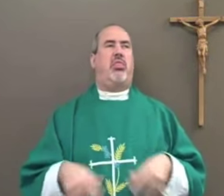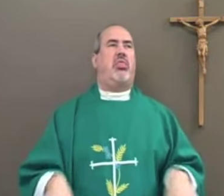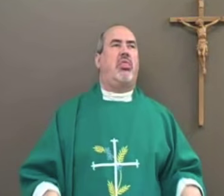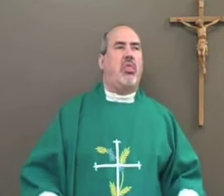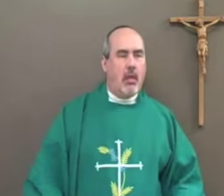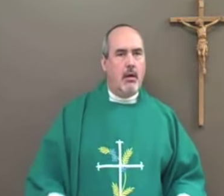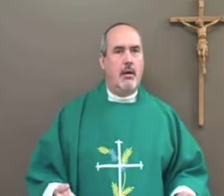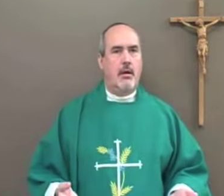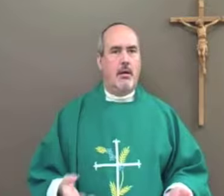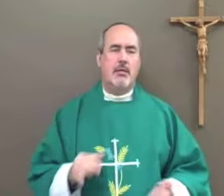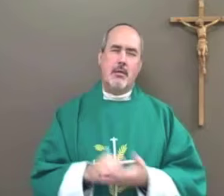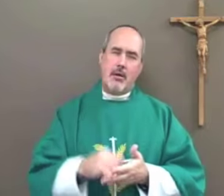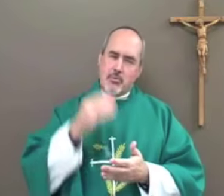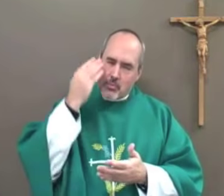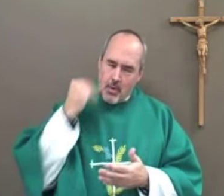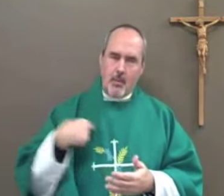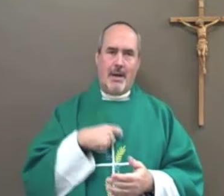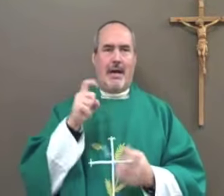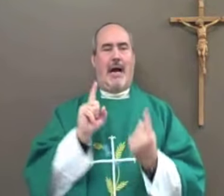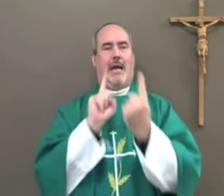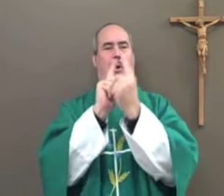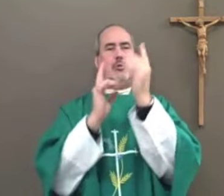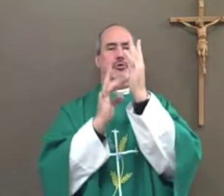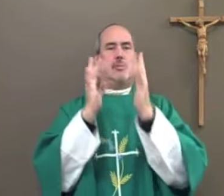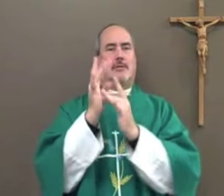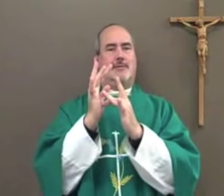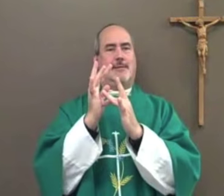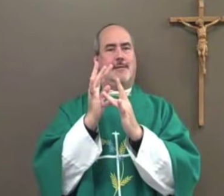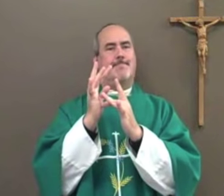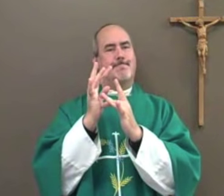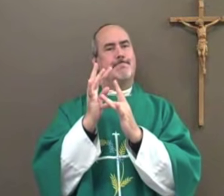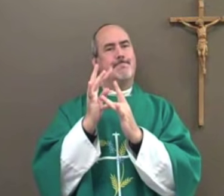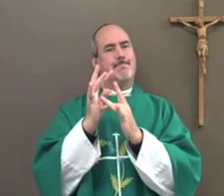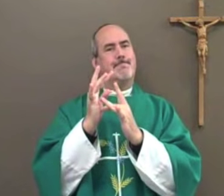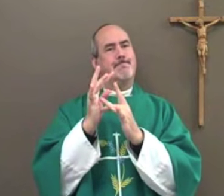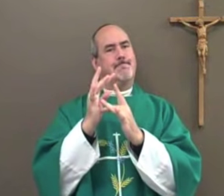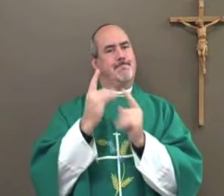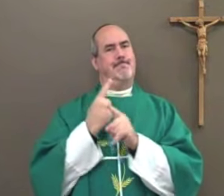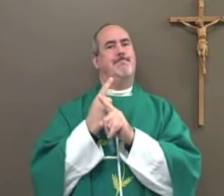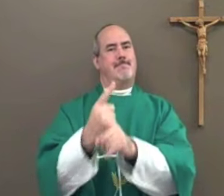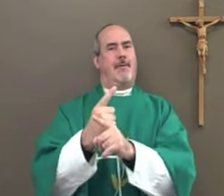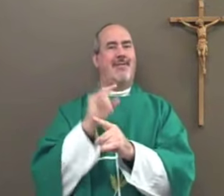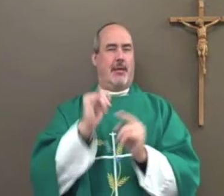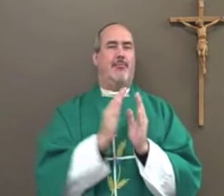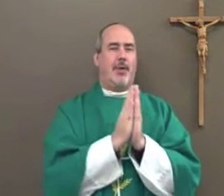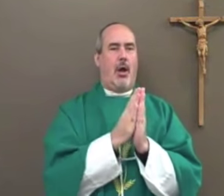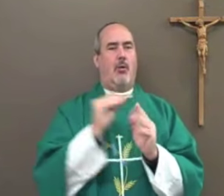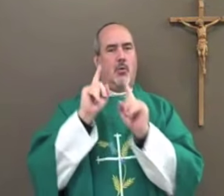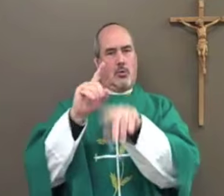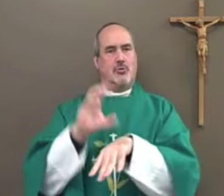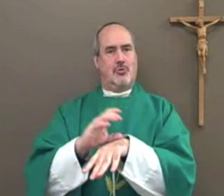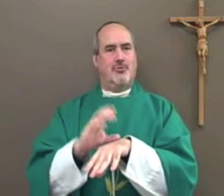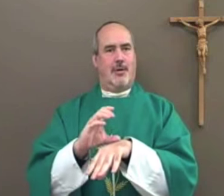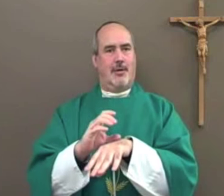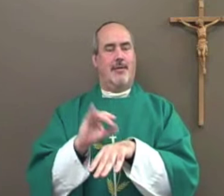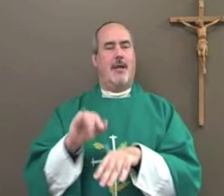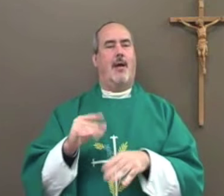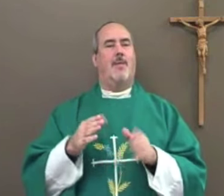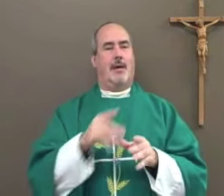our stuff, we lose our faith and our spirit, and we need to meet and touch Jesus every day,